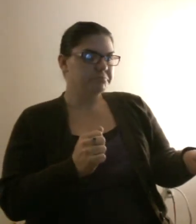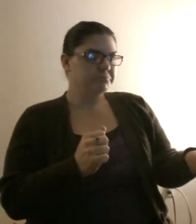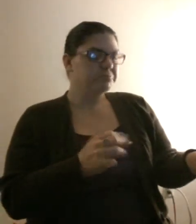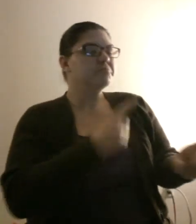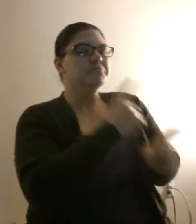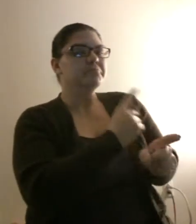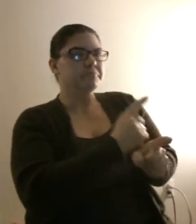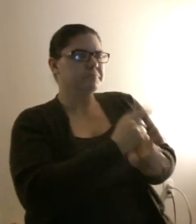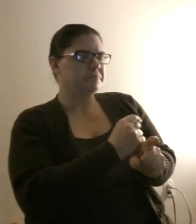experienced.